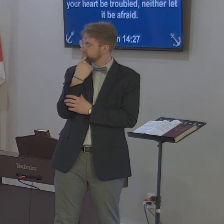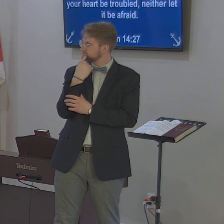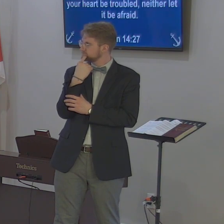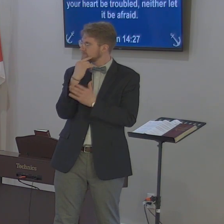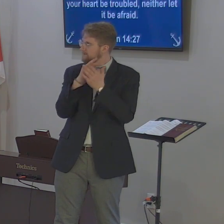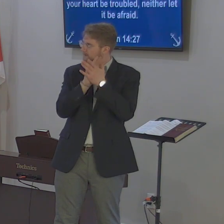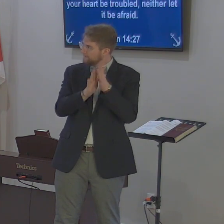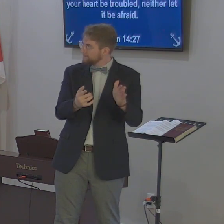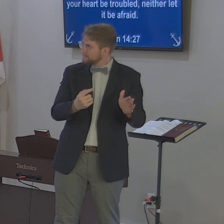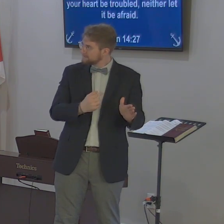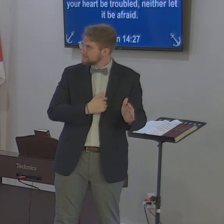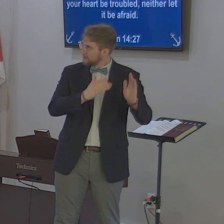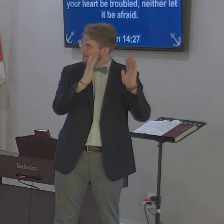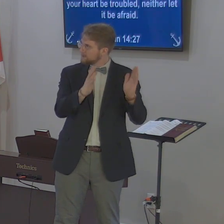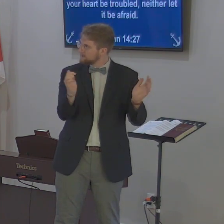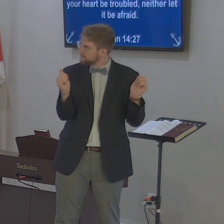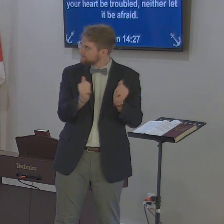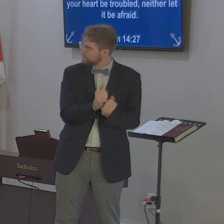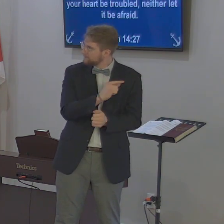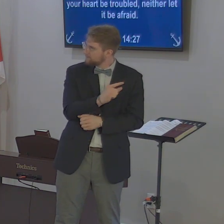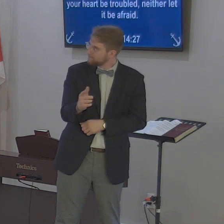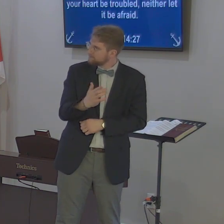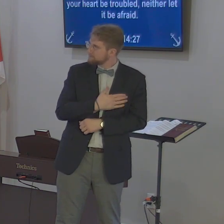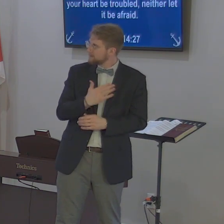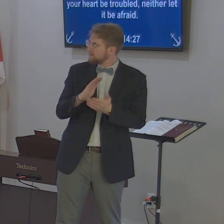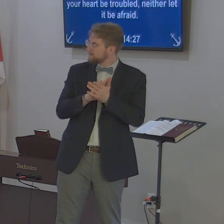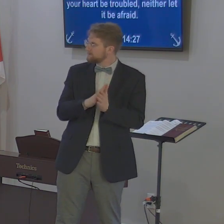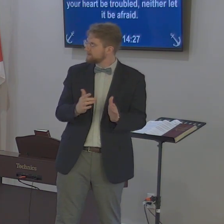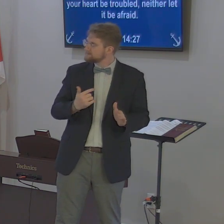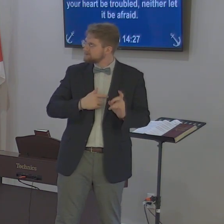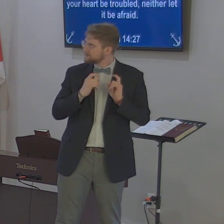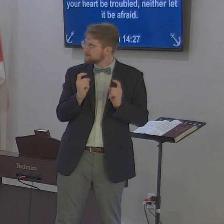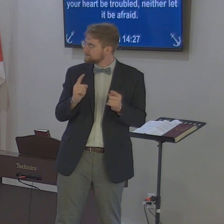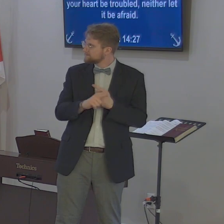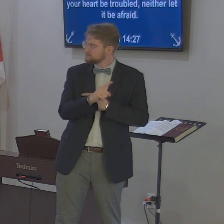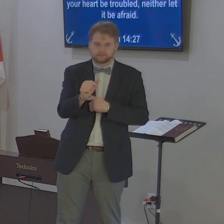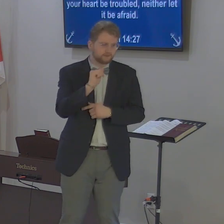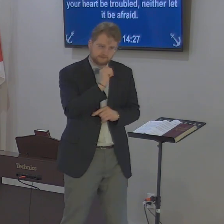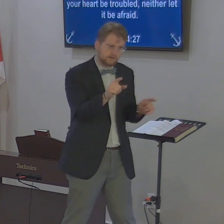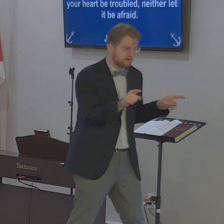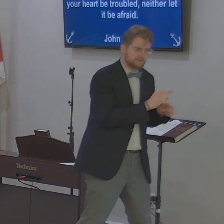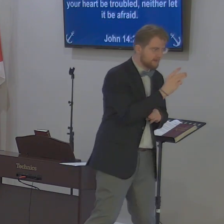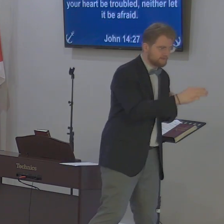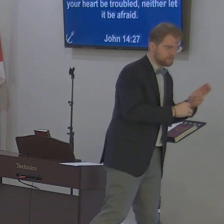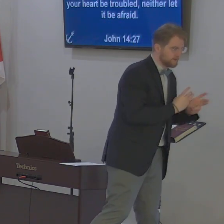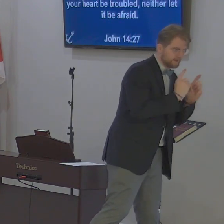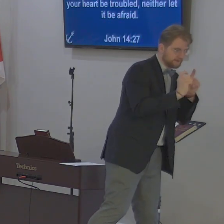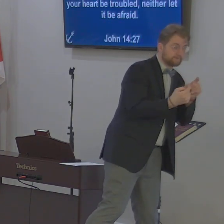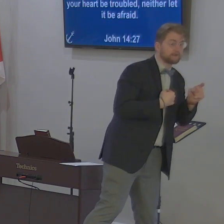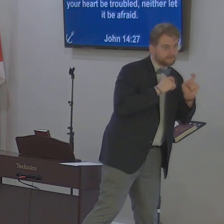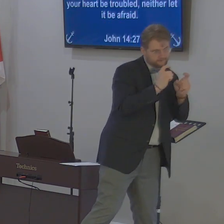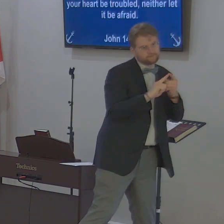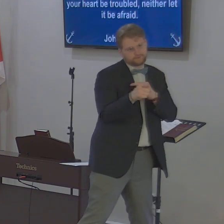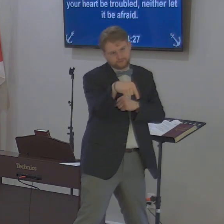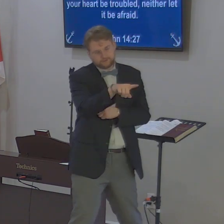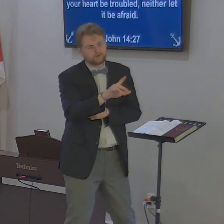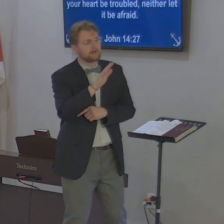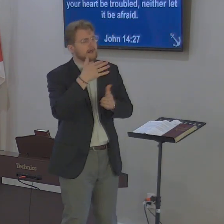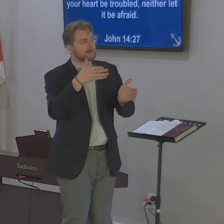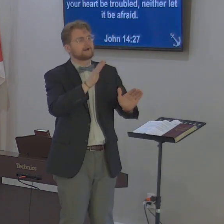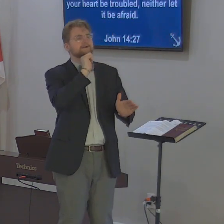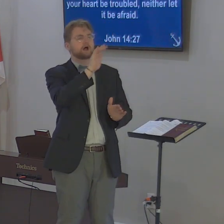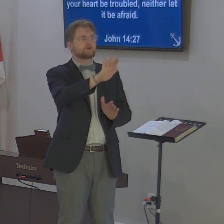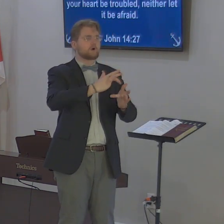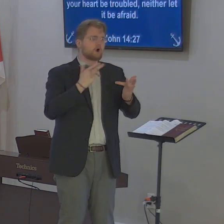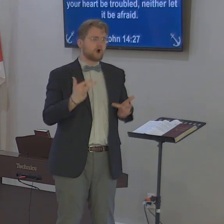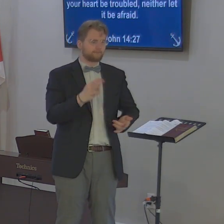peace I leave with you, my peace I give unto you, not as the world giveth, give I unto you. Let not your heart be troubled,